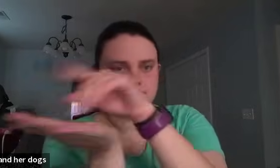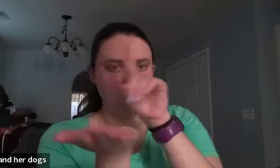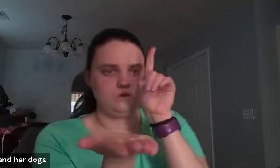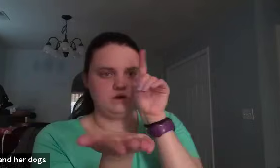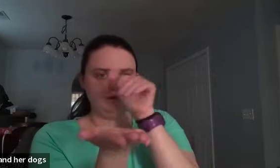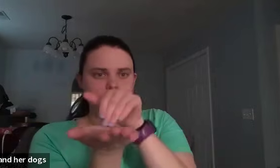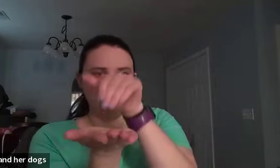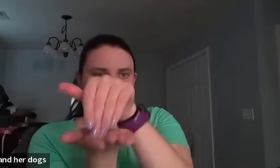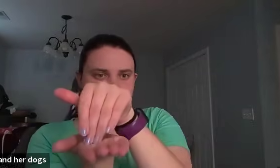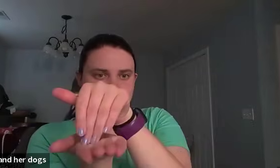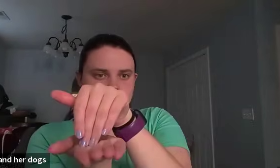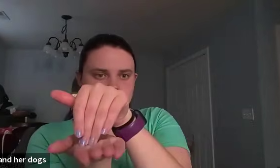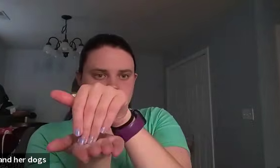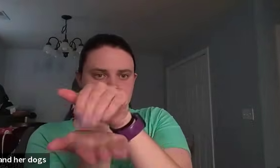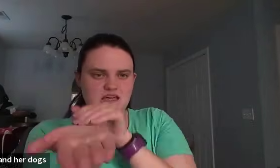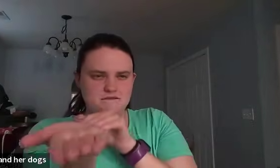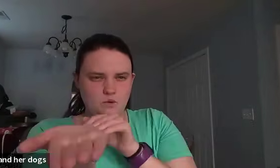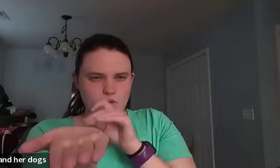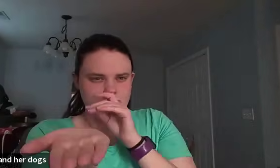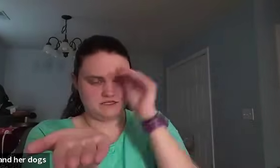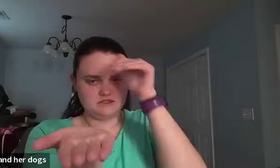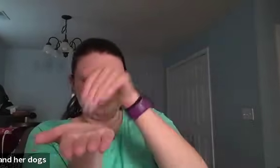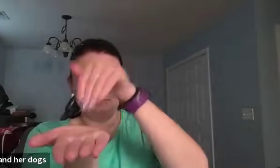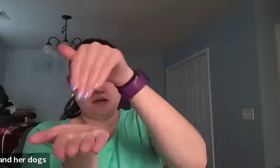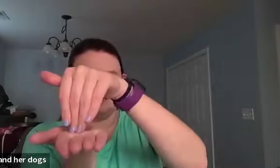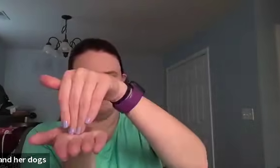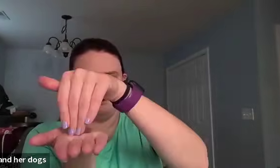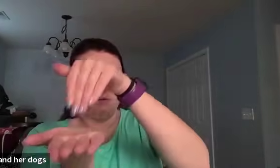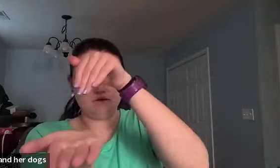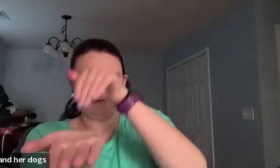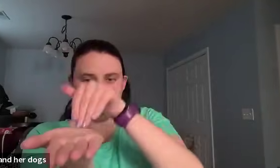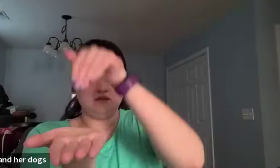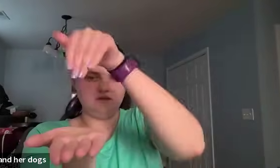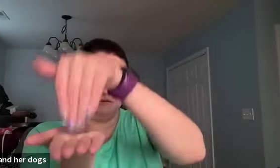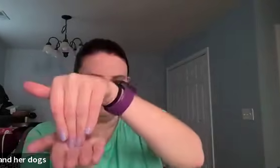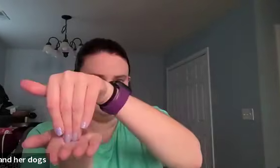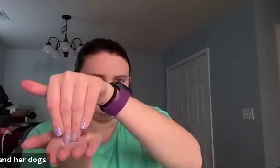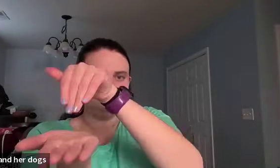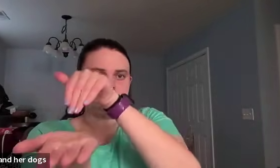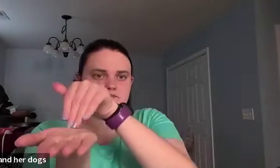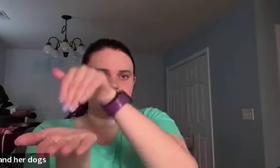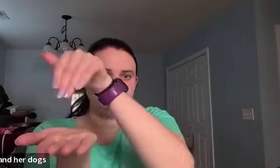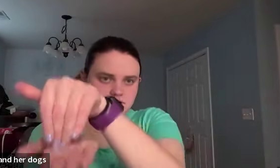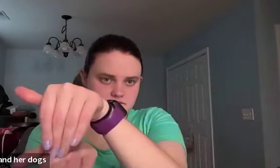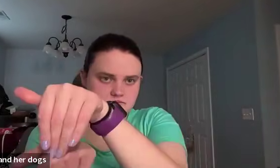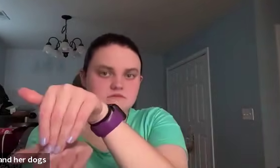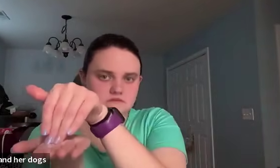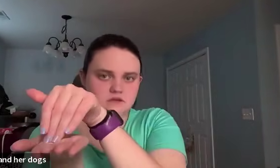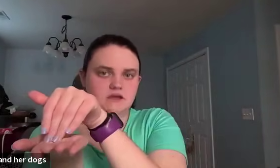1,000,000. 1,000,000. It's that forward base. So you just bounce it forward. Million. Million.